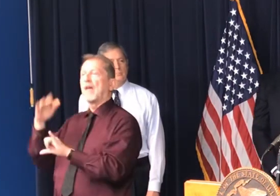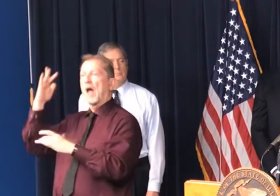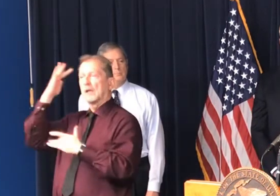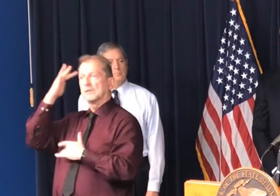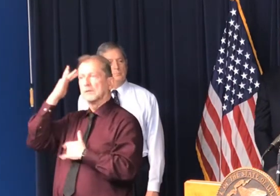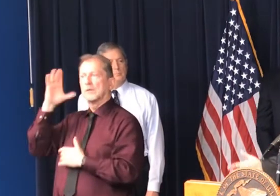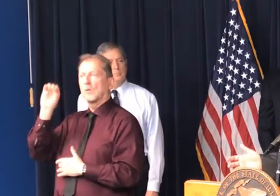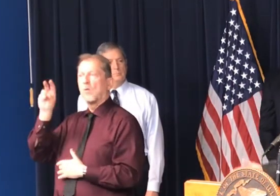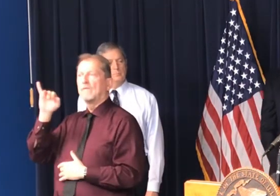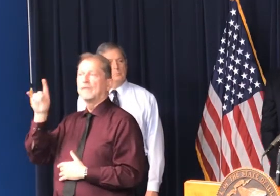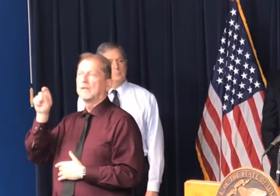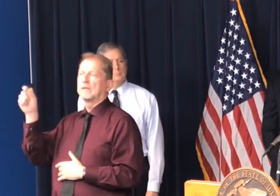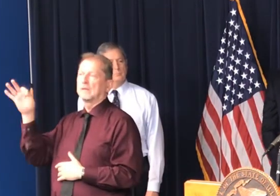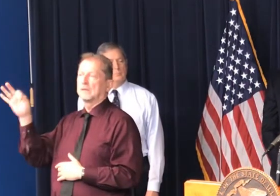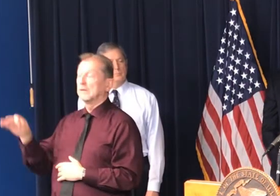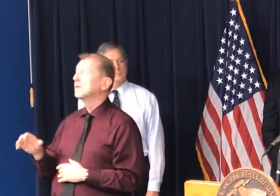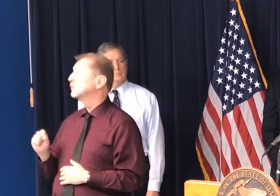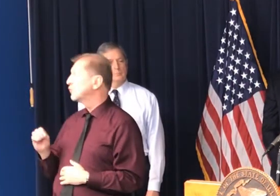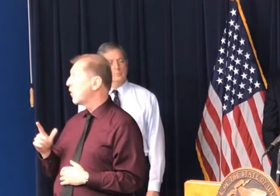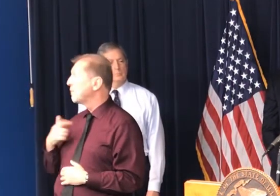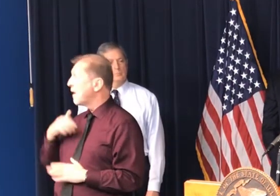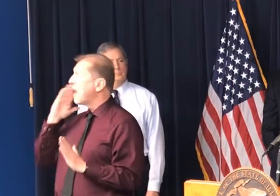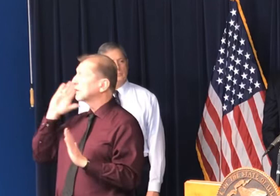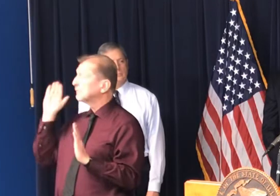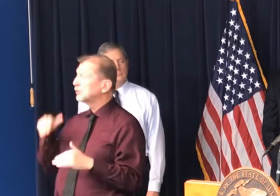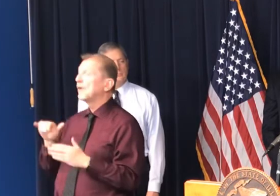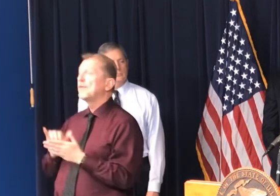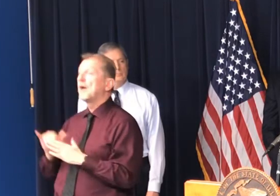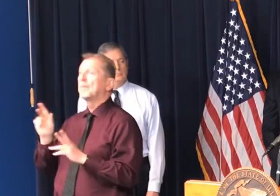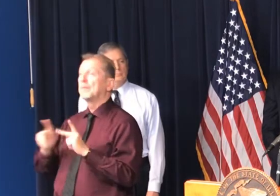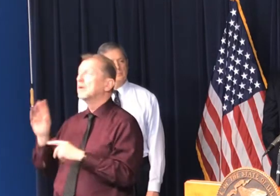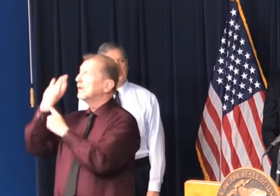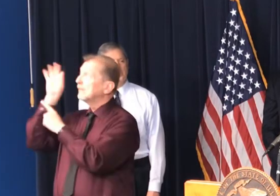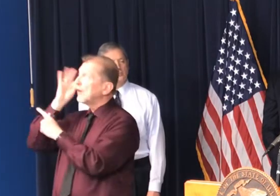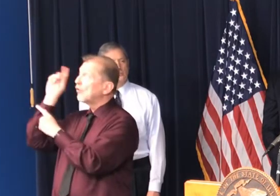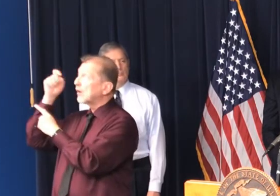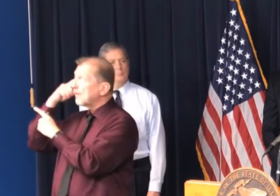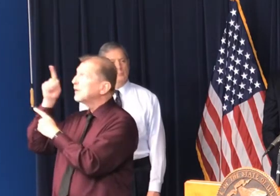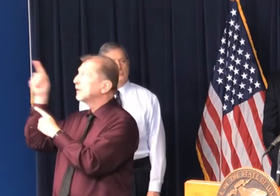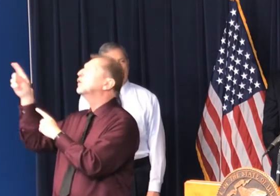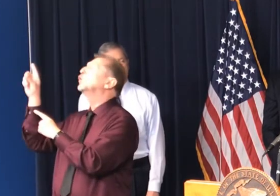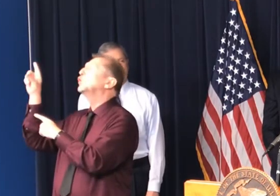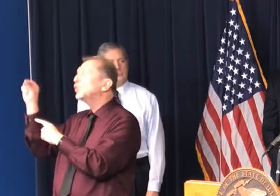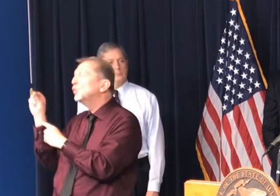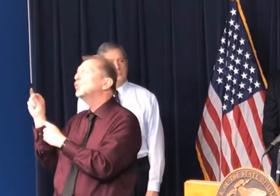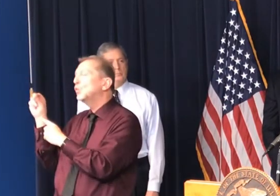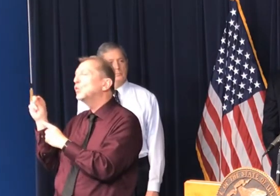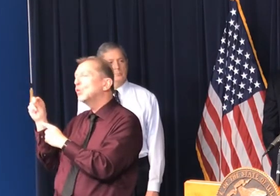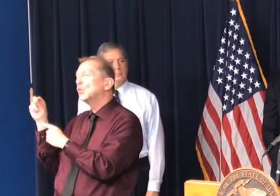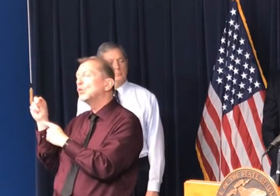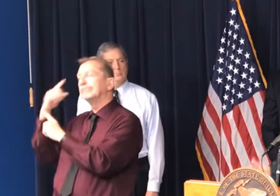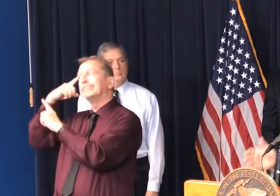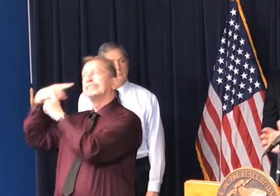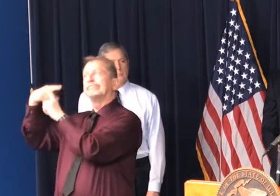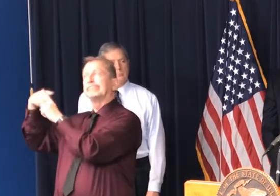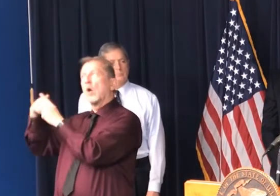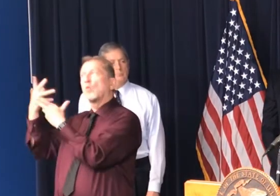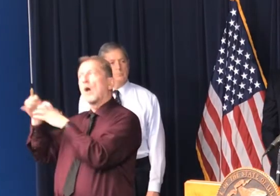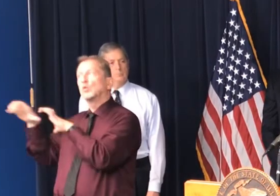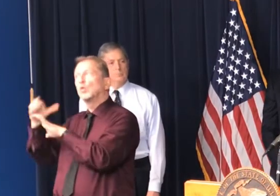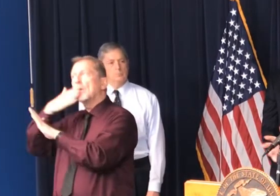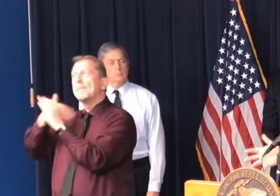COVID-19. My expectation is that people at the federal government level want to do the right thing.